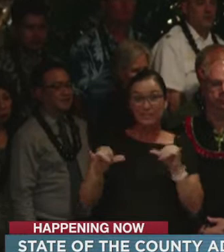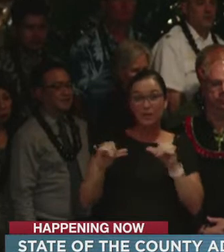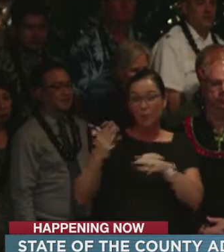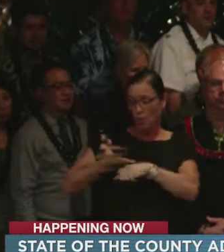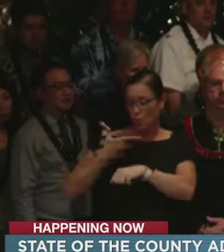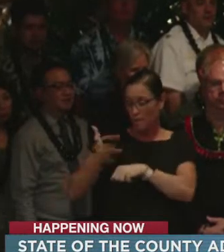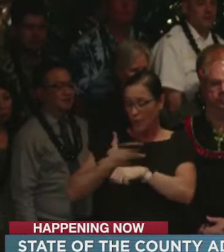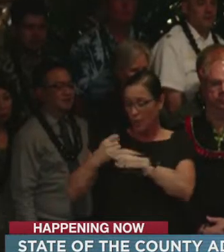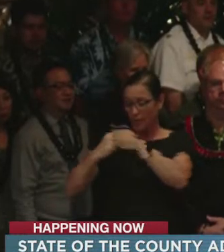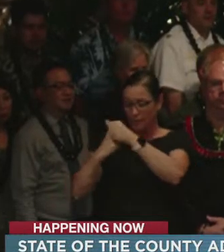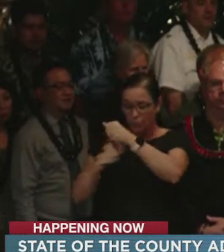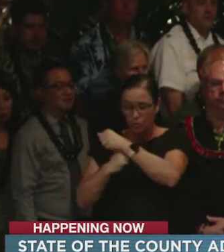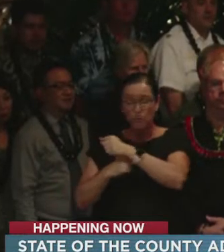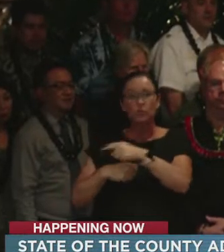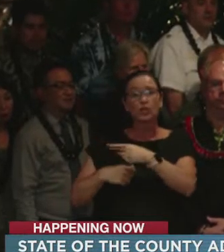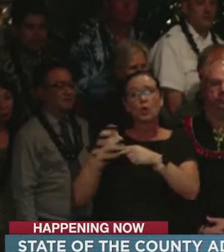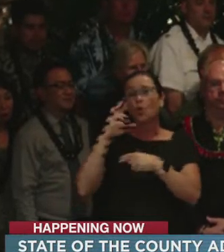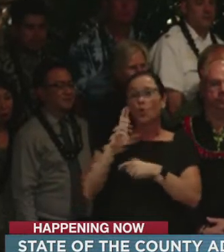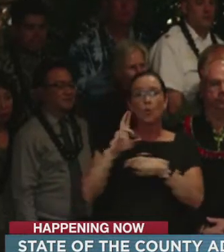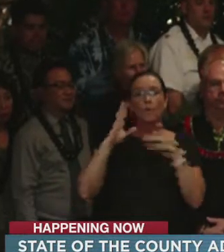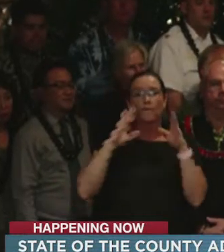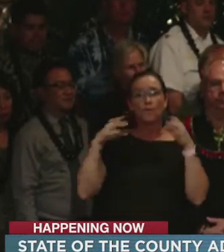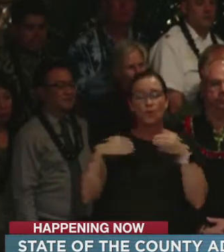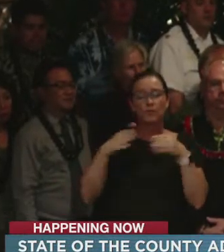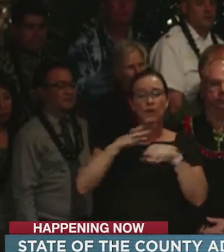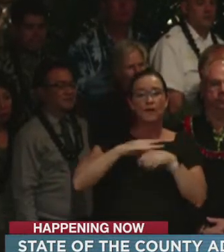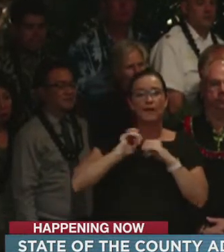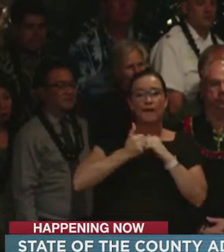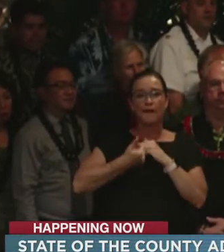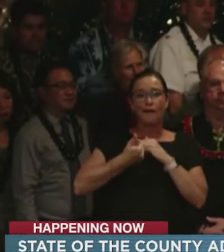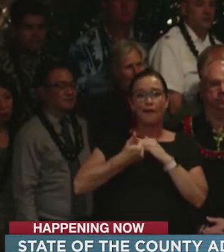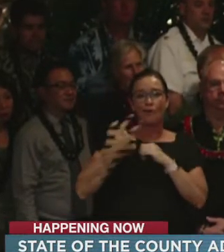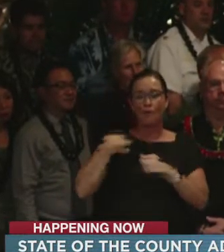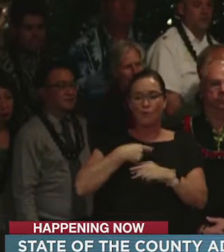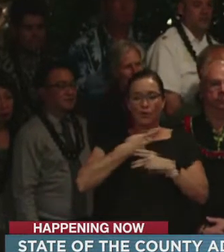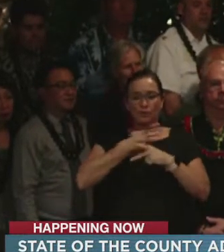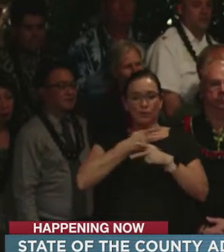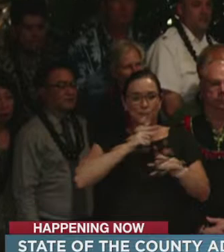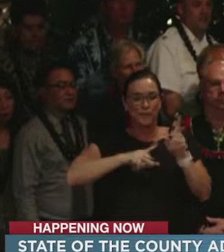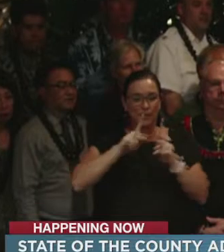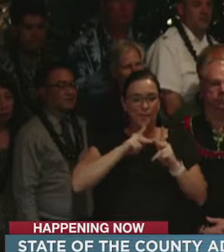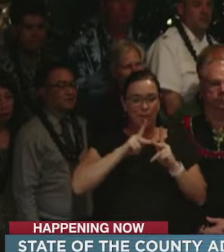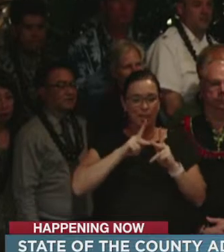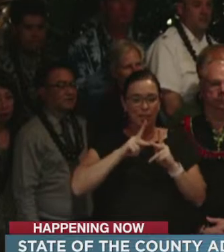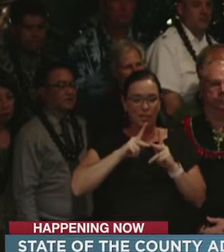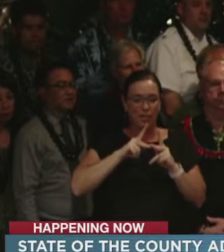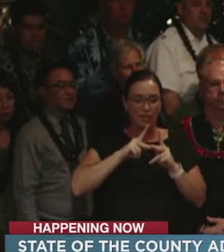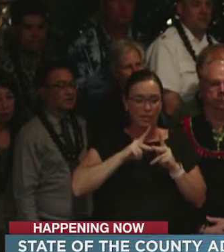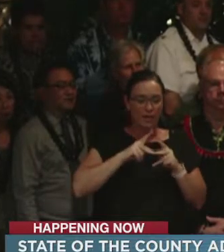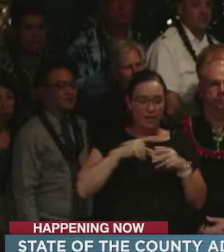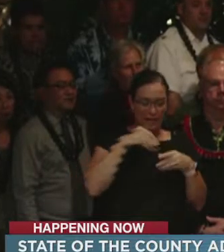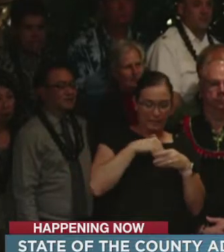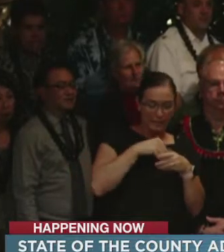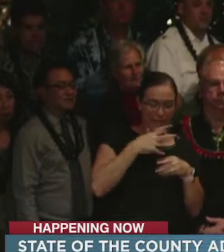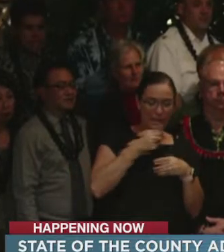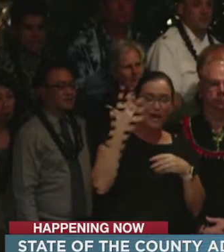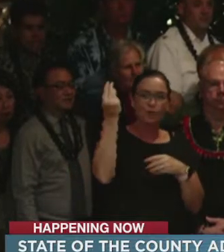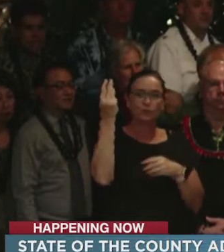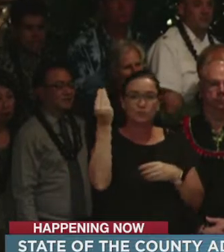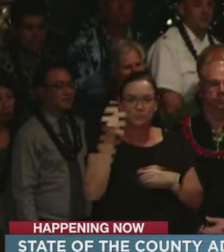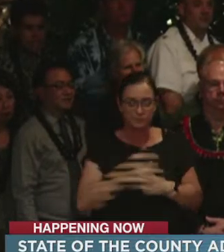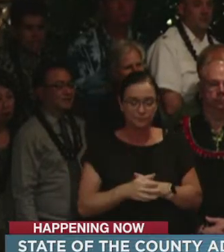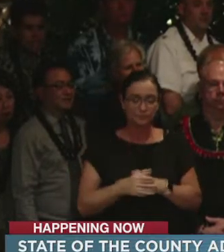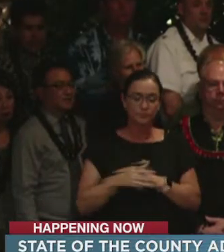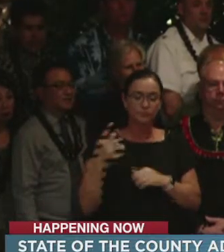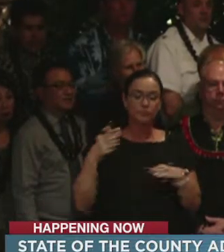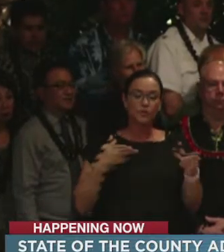infrastructure, or simply focusing on how we treat people internally and externally. We do it